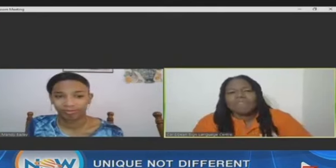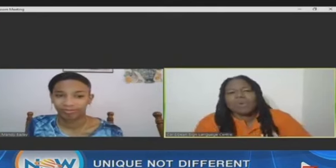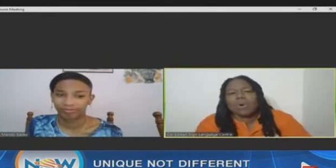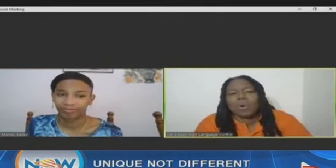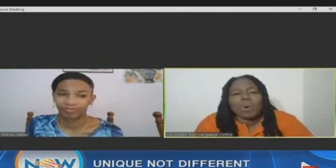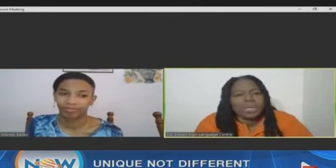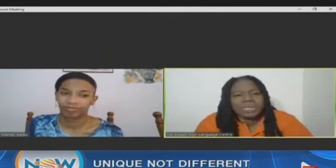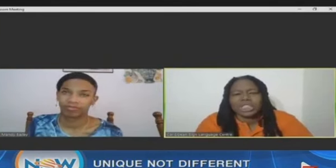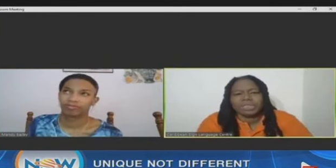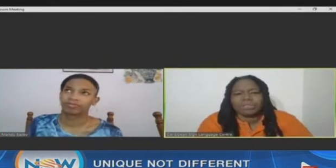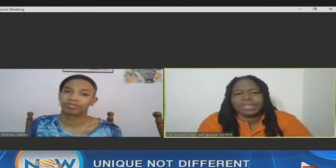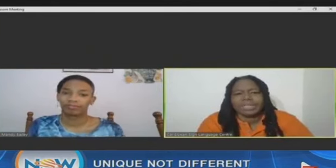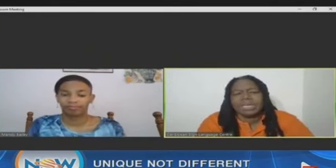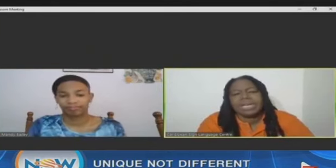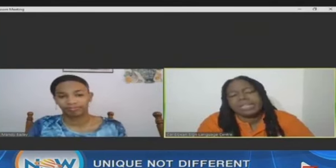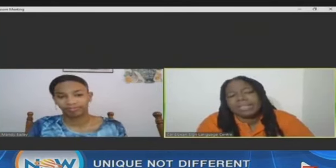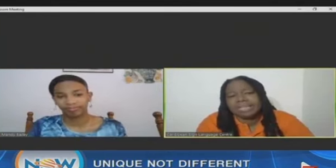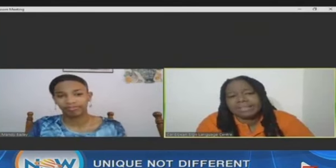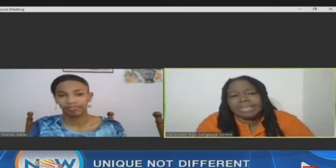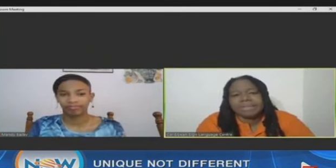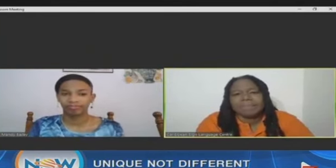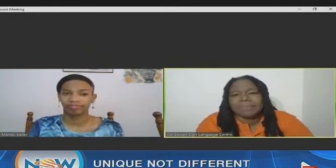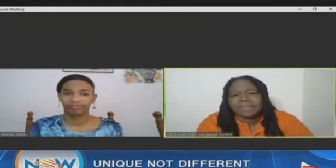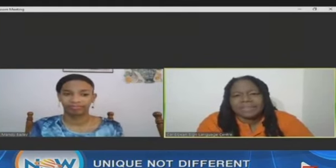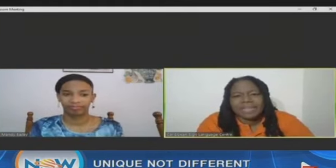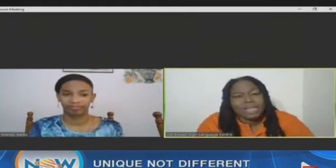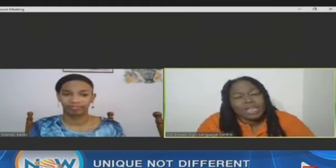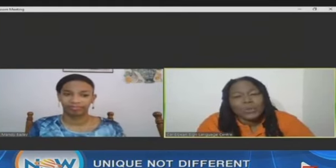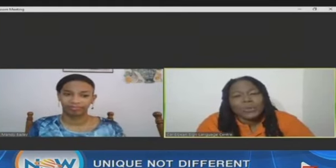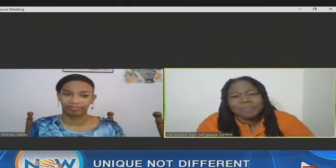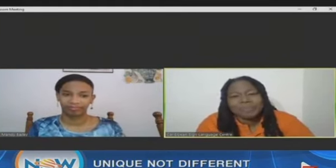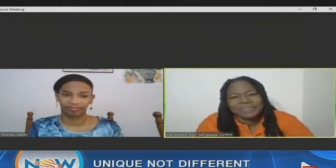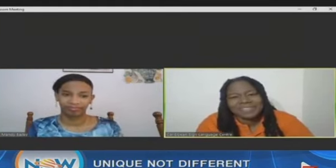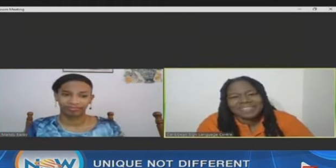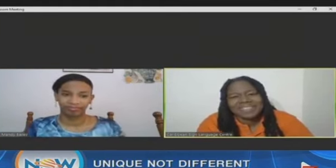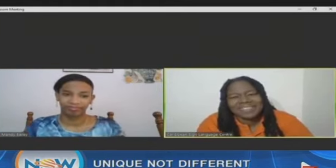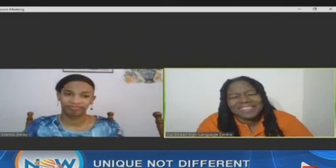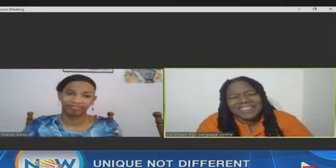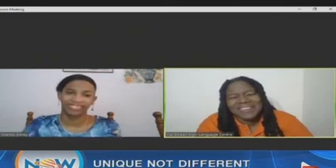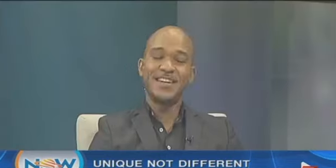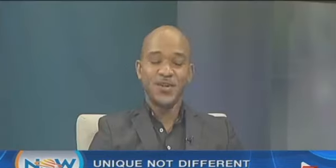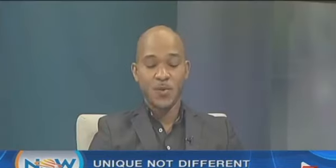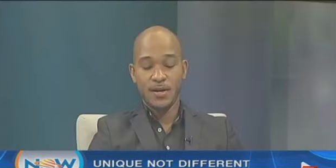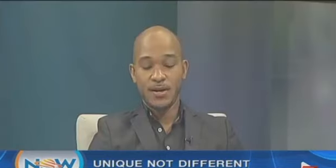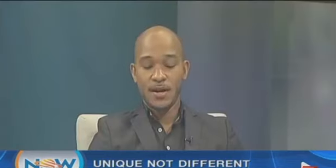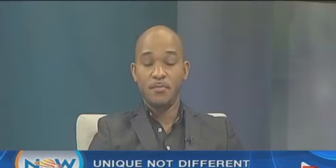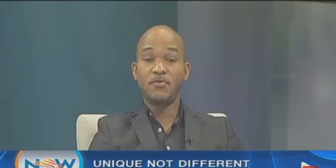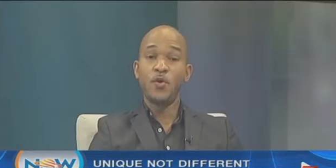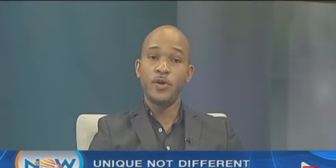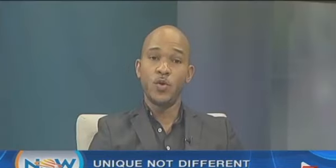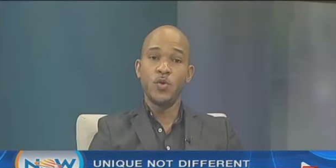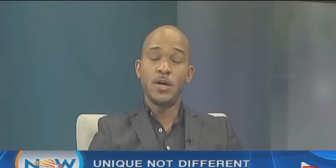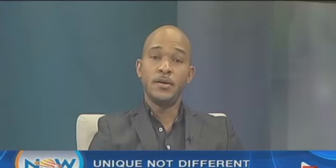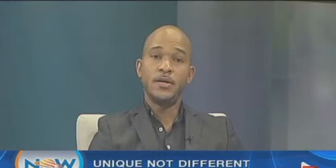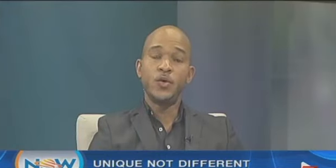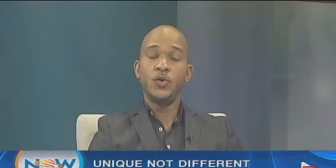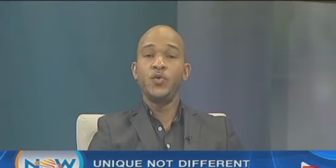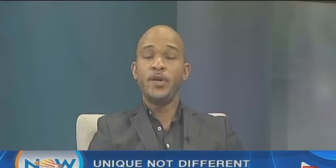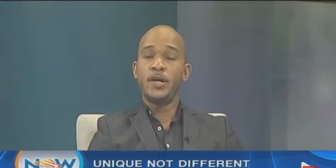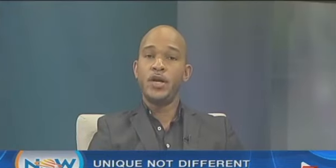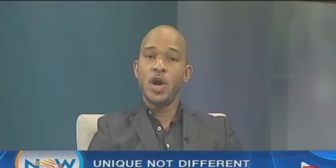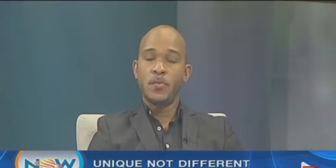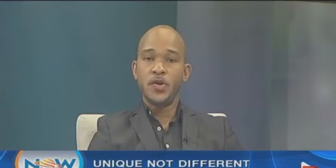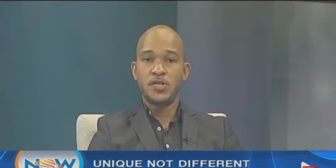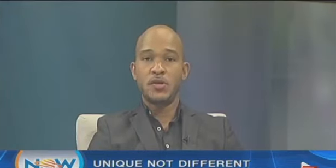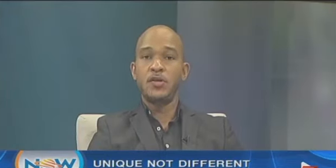happen for all the children in TNT. Thank you. Thank you. And before we go, you know, you